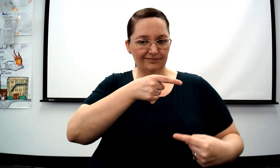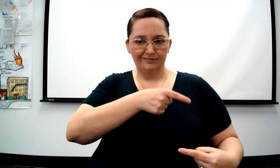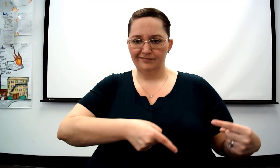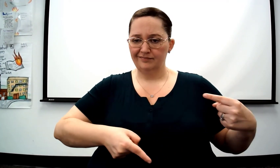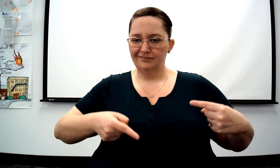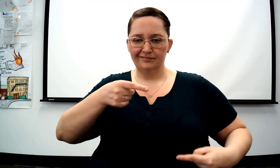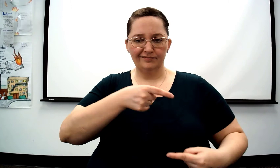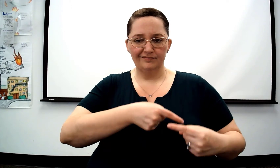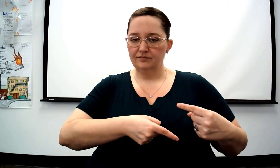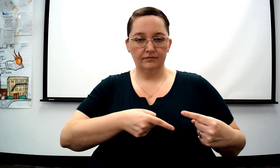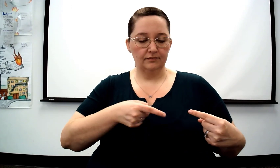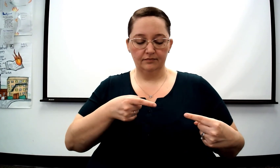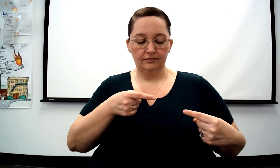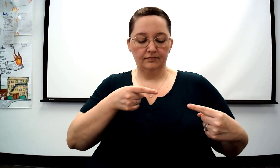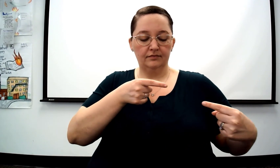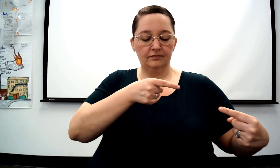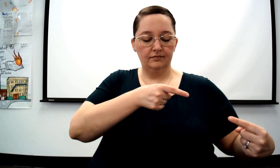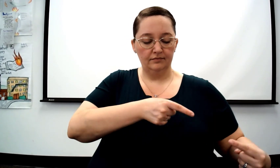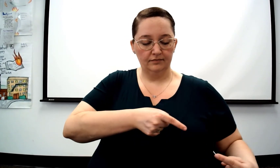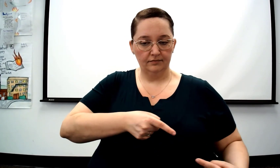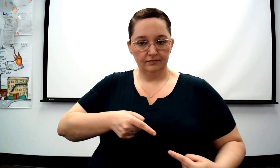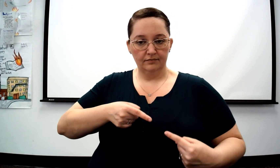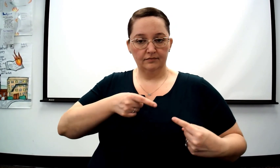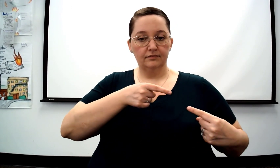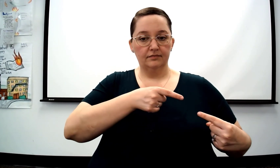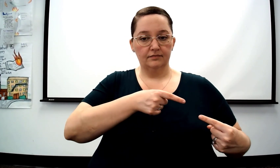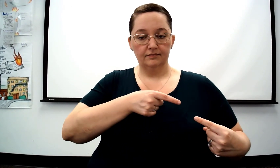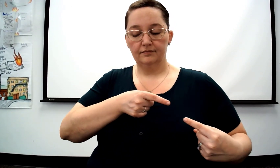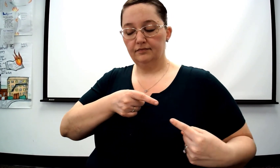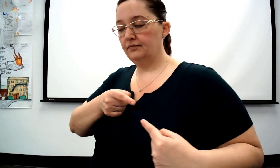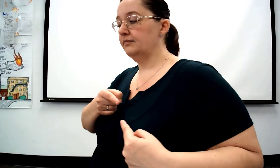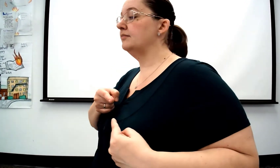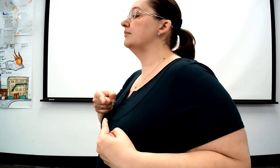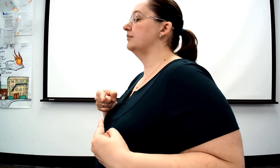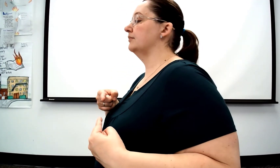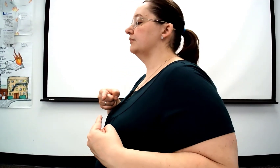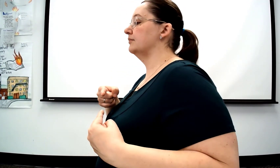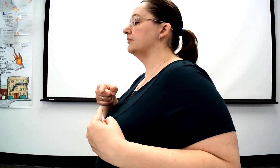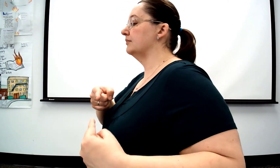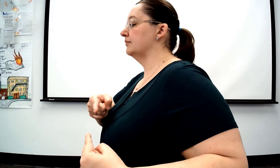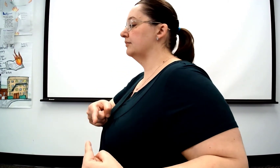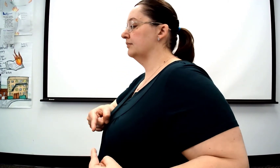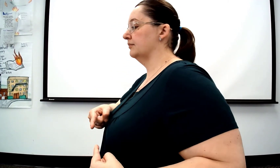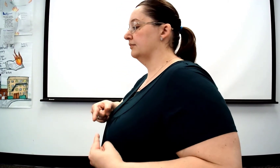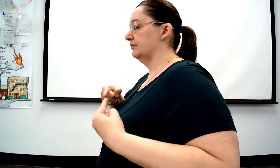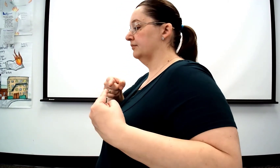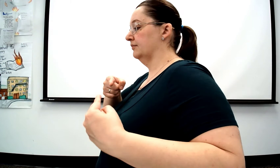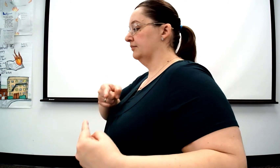going counterclockwise. Your fingers as if they're stuck together. Struggle.